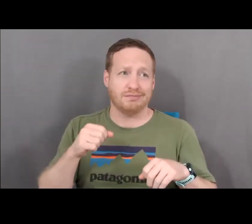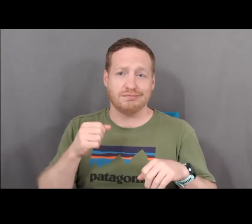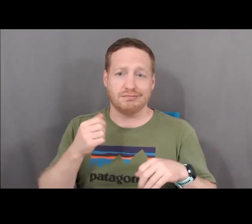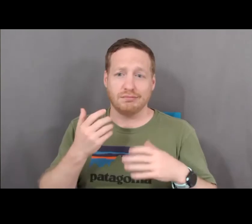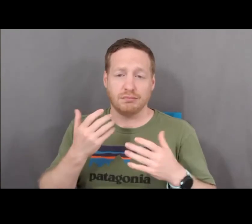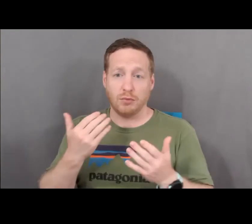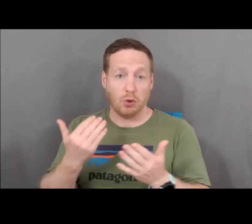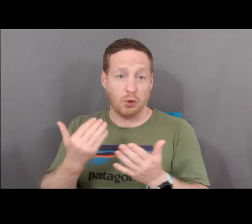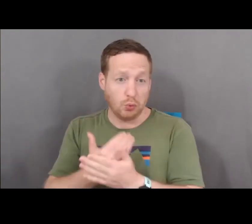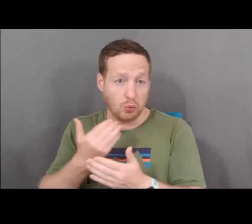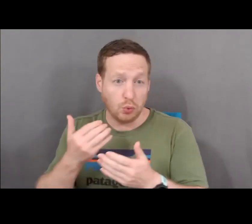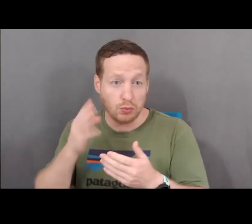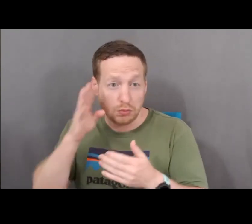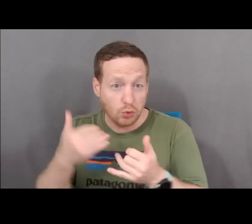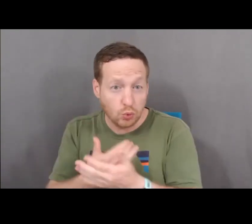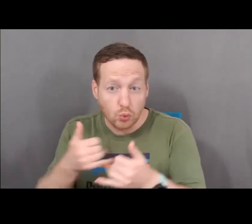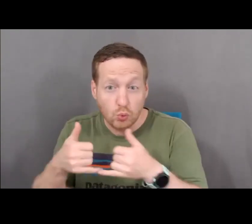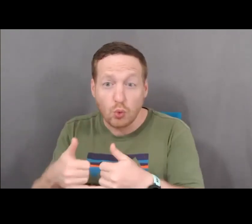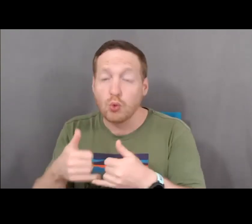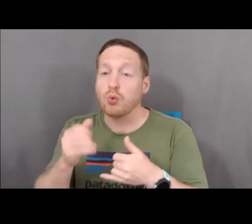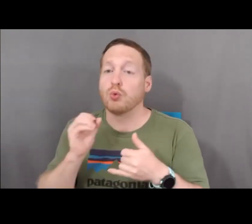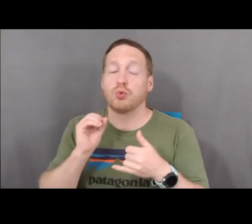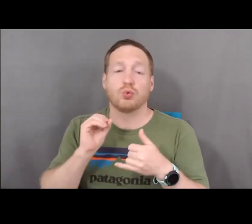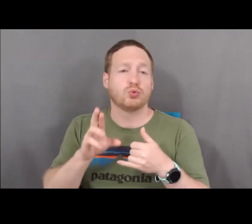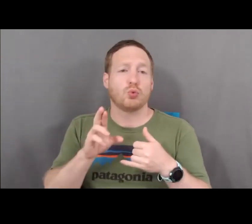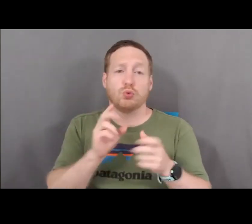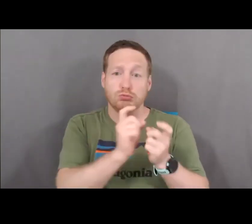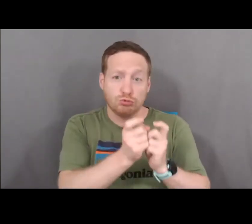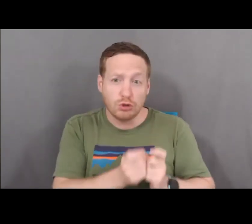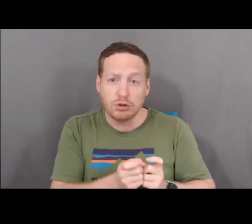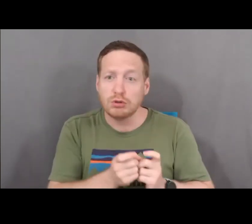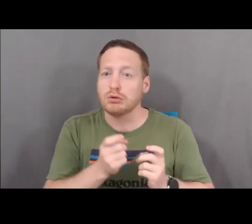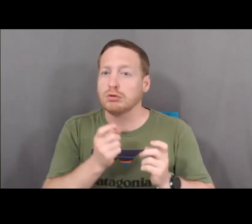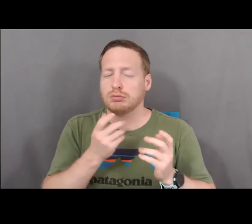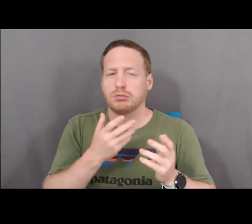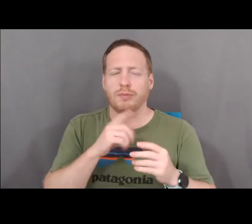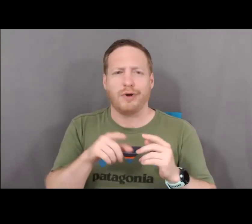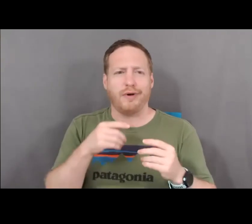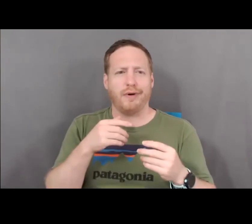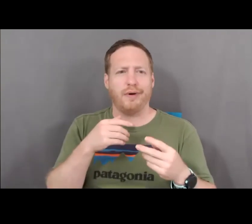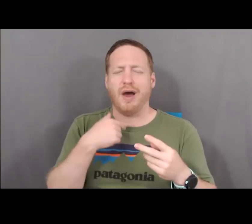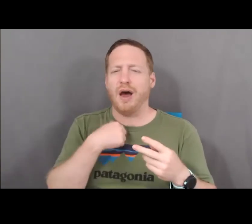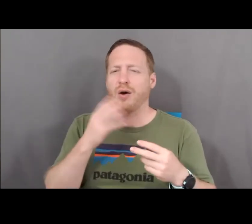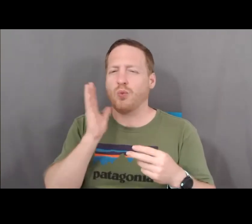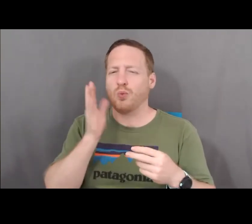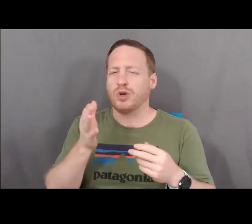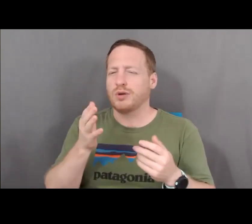think it's pretty flexible. I mean, we could come up with new awards this year, or we could revise the awards that we've given